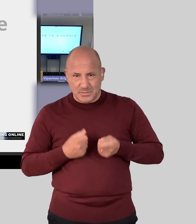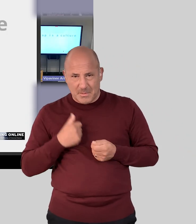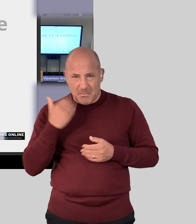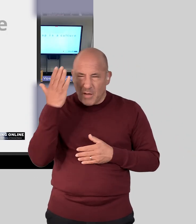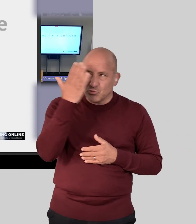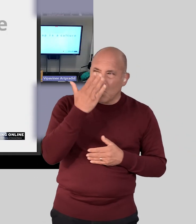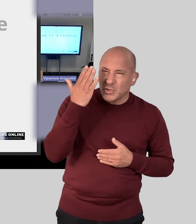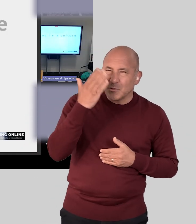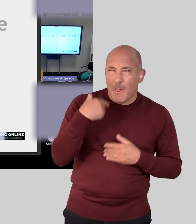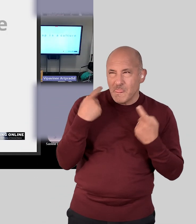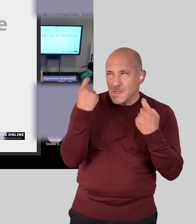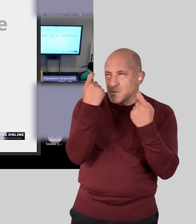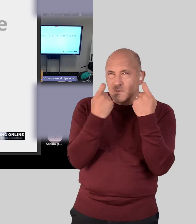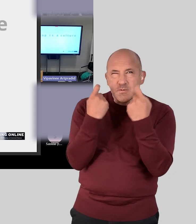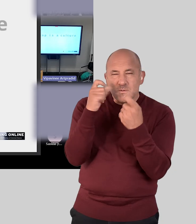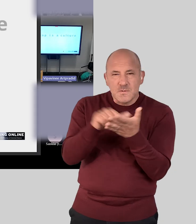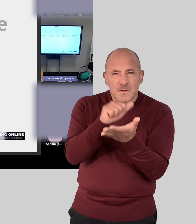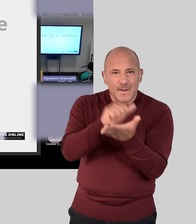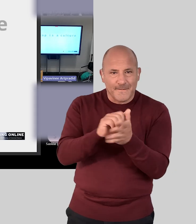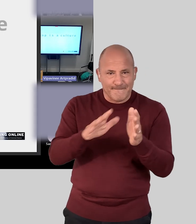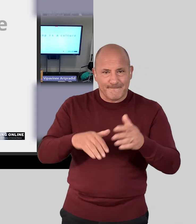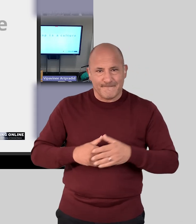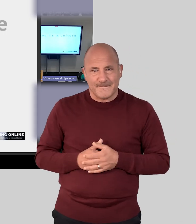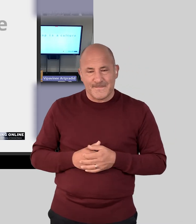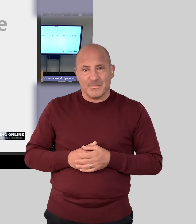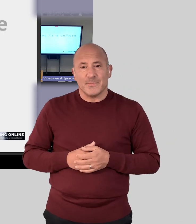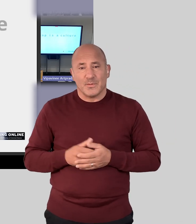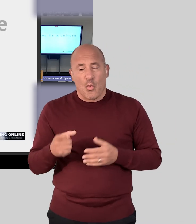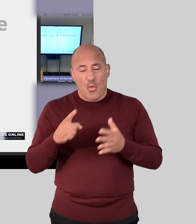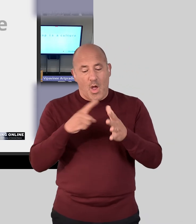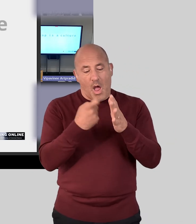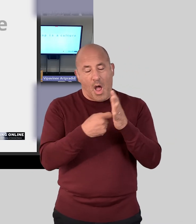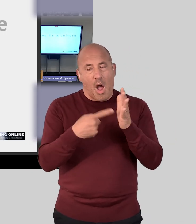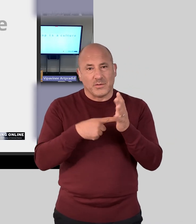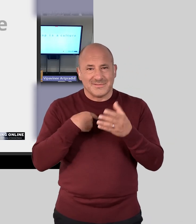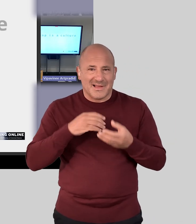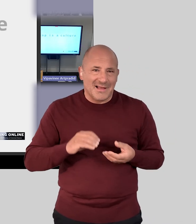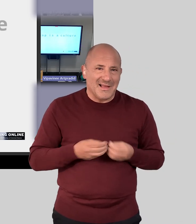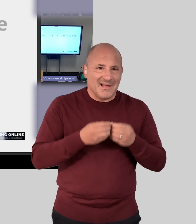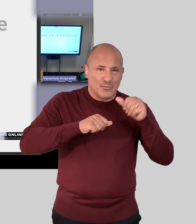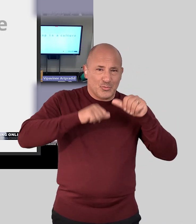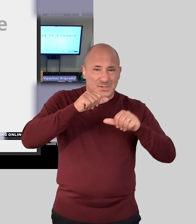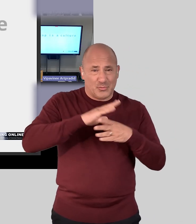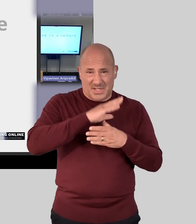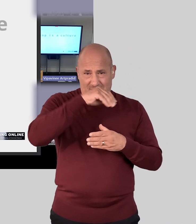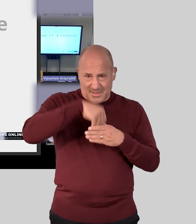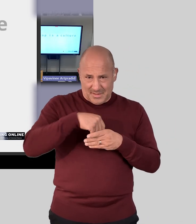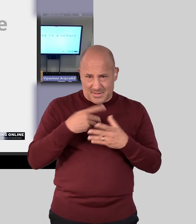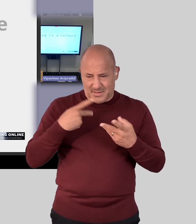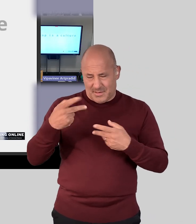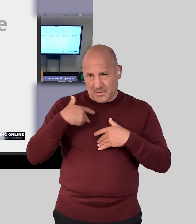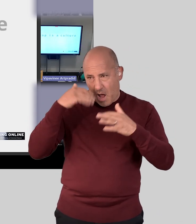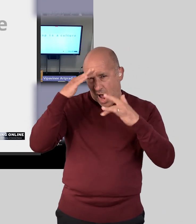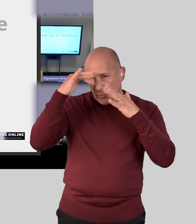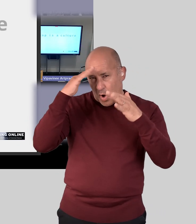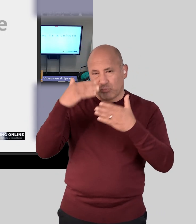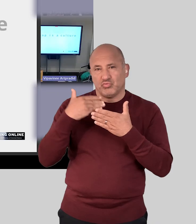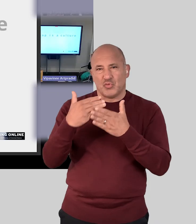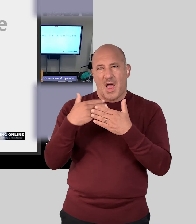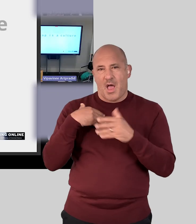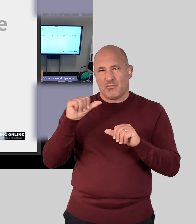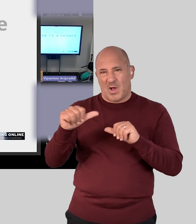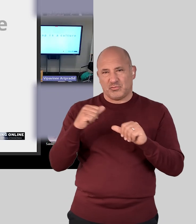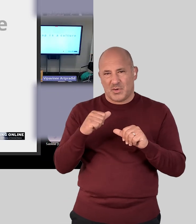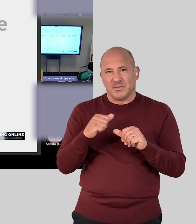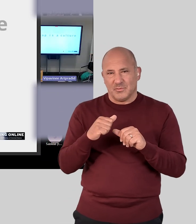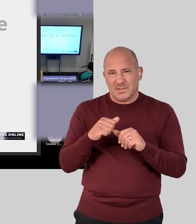and critical thinking. So the ritual of making art is an embodiment of shared ideologies. It's an articulation